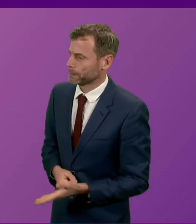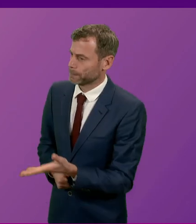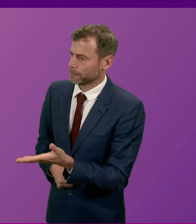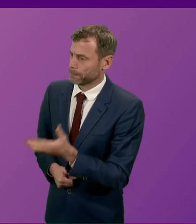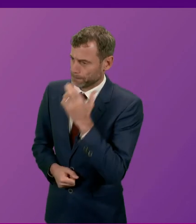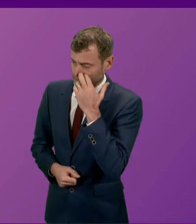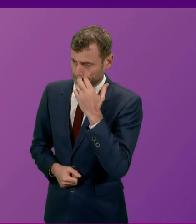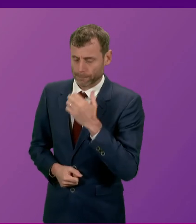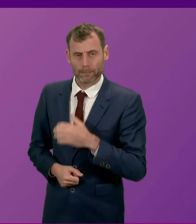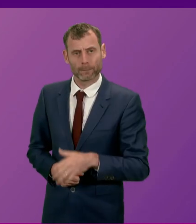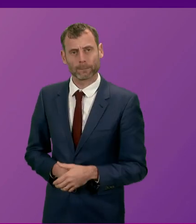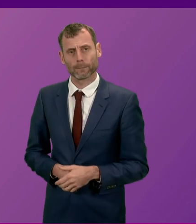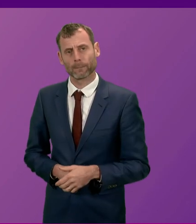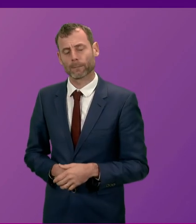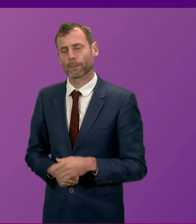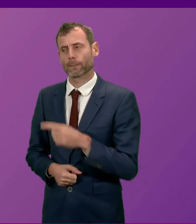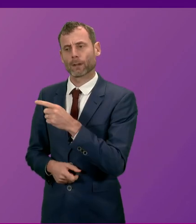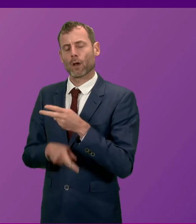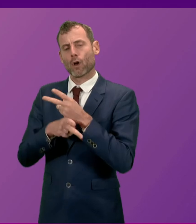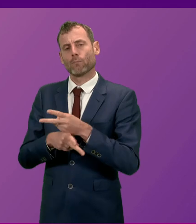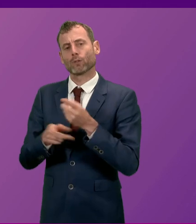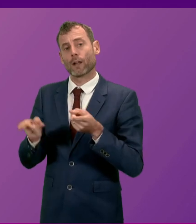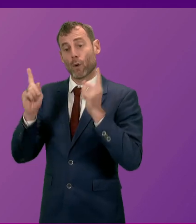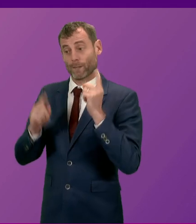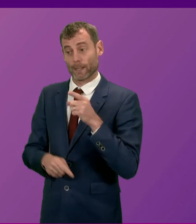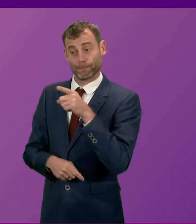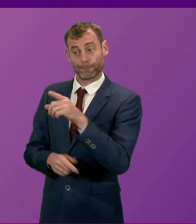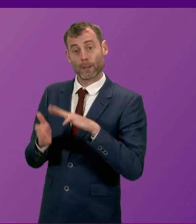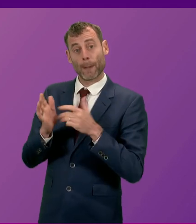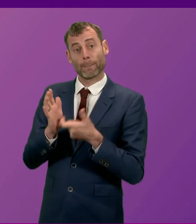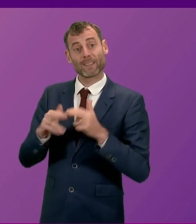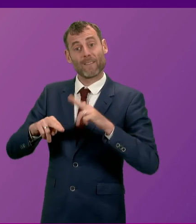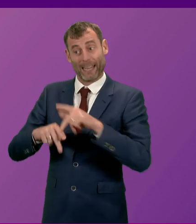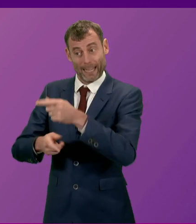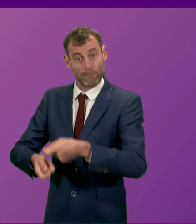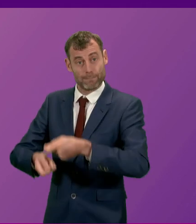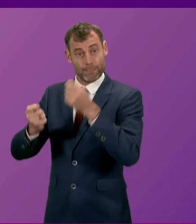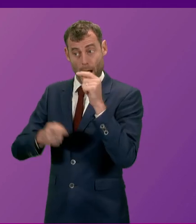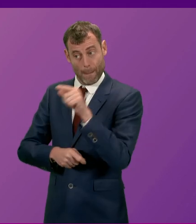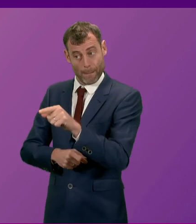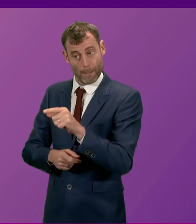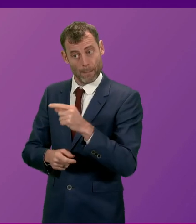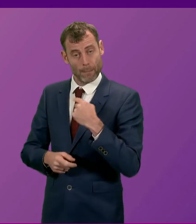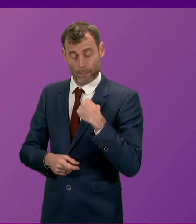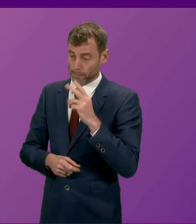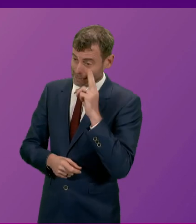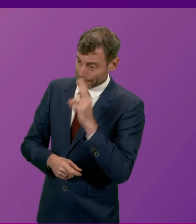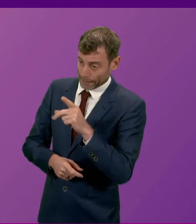Presiding Officer, the issues that Mr. Findlay raises are serious issues, and